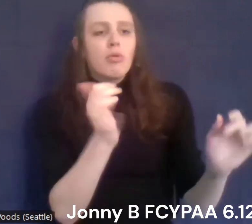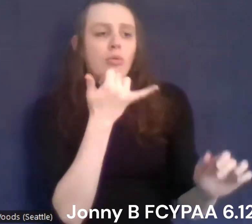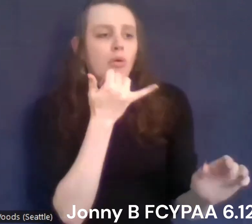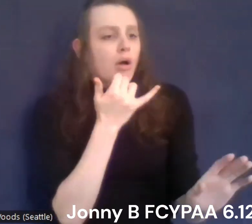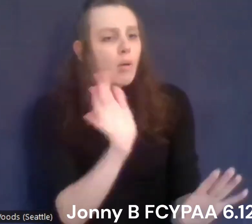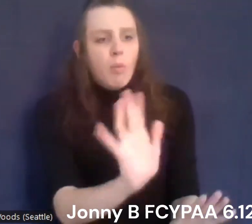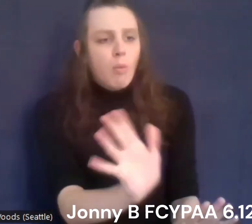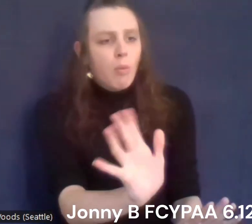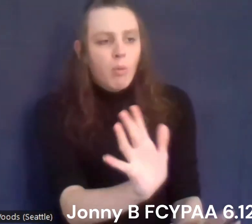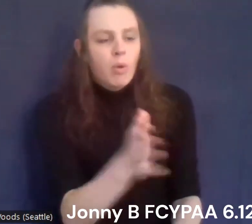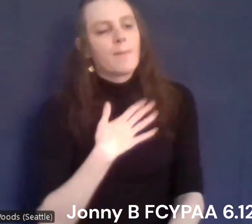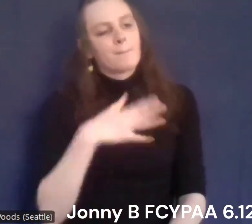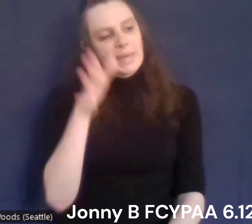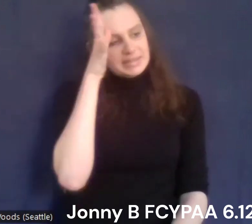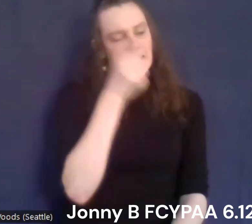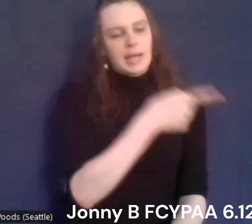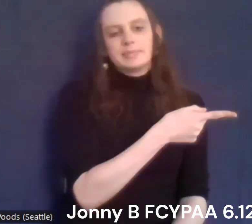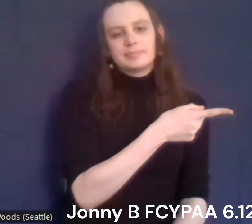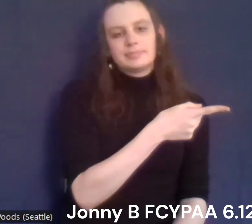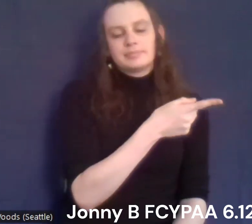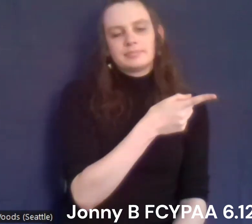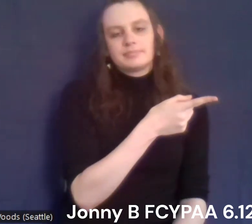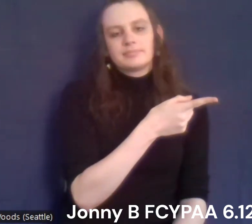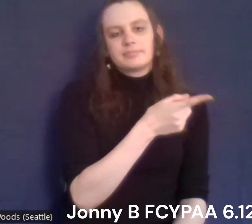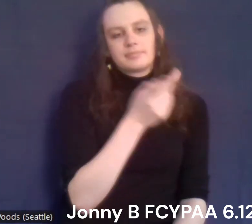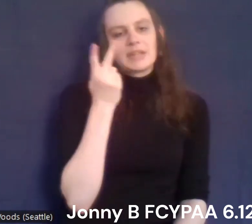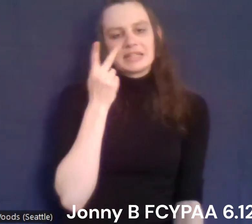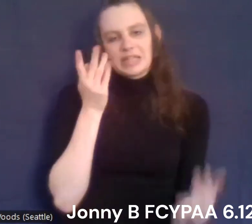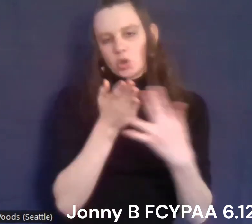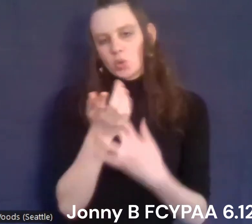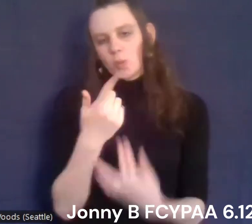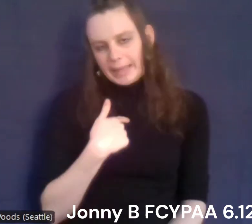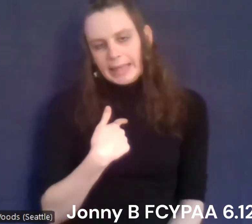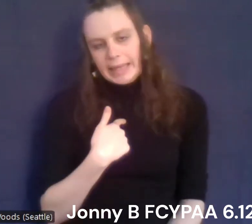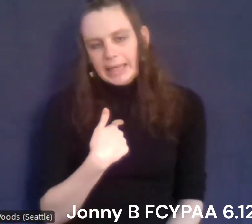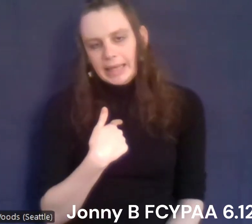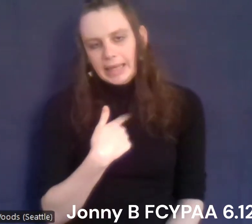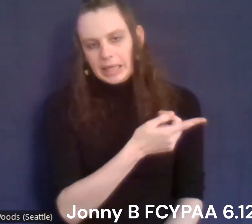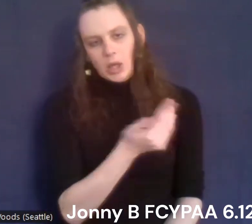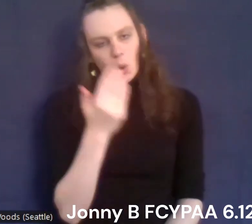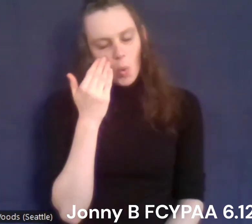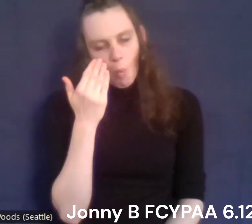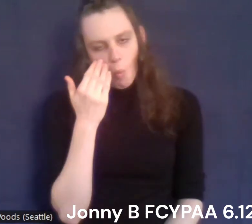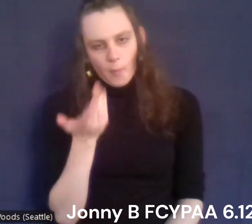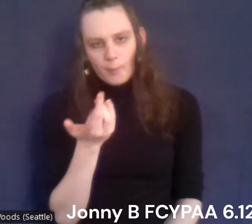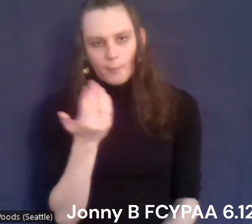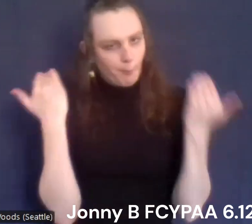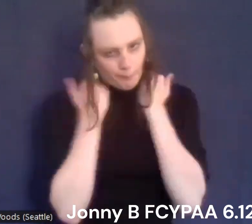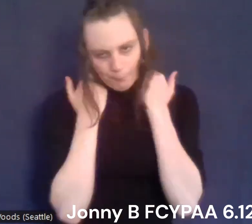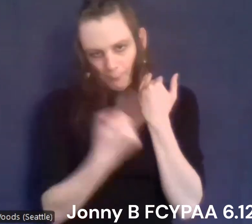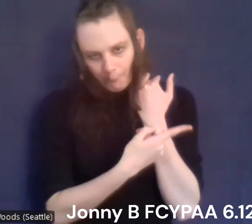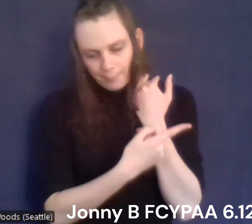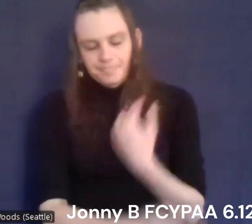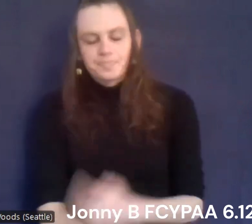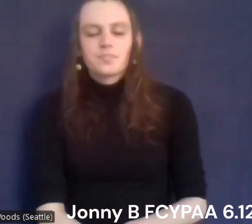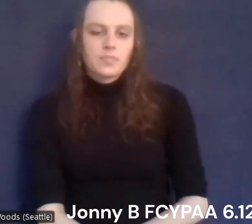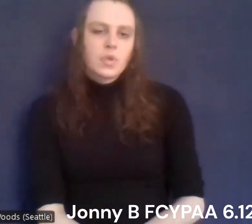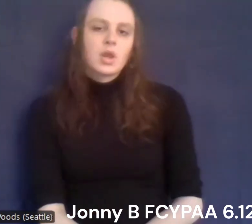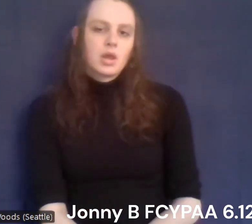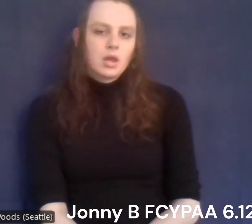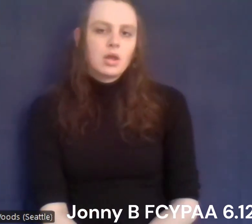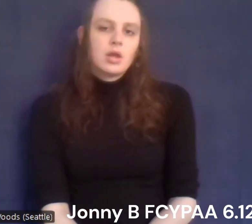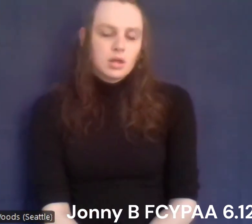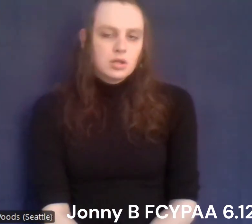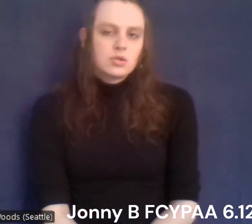saw. Um, and yeah, it was just I was doing the same things I was doing up there, and once again, a geographical change I thought would